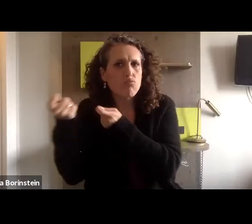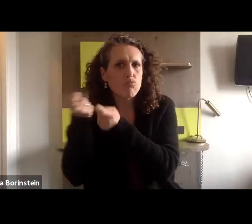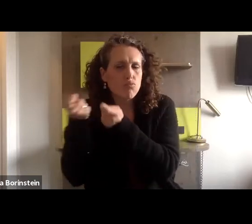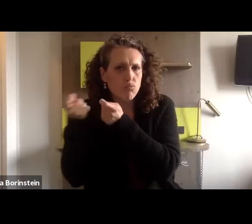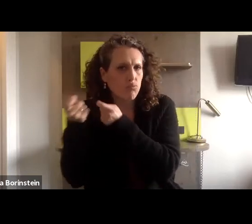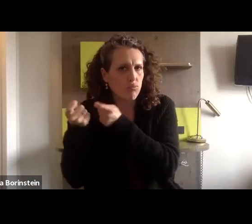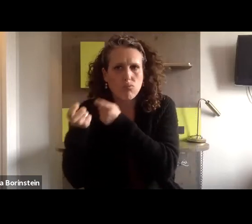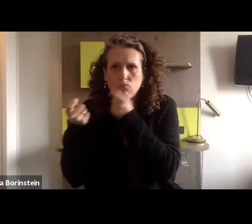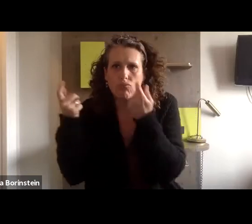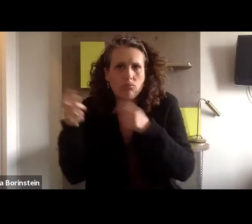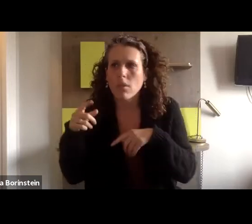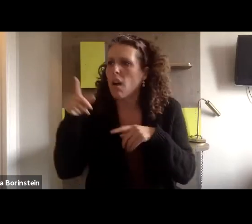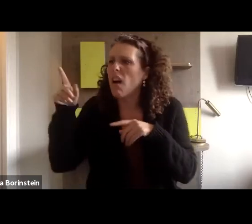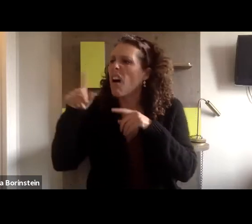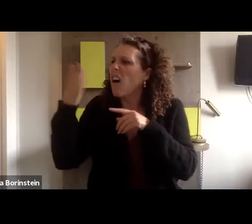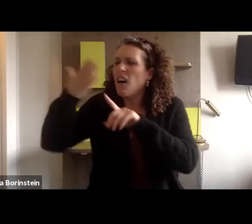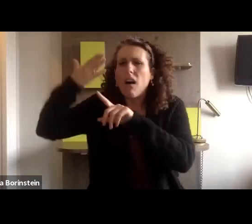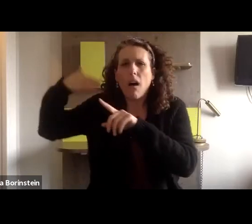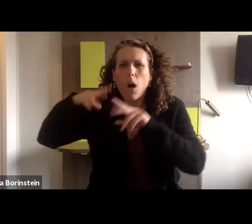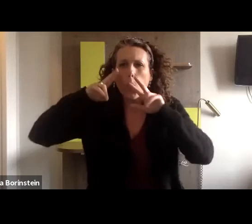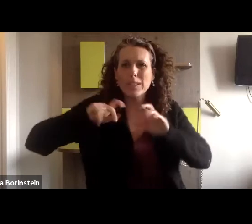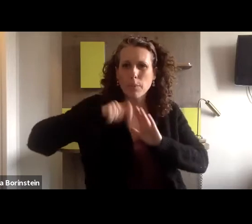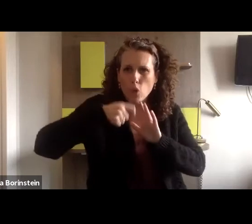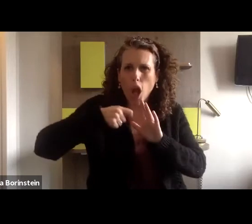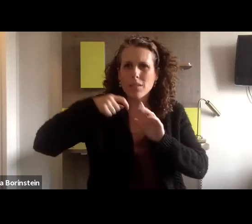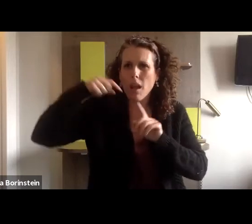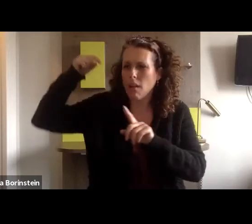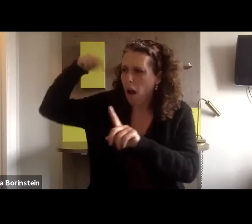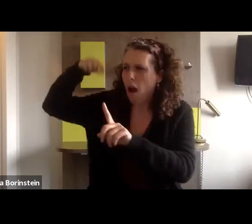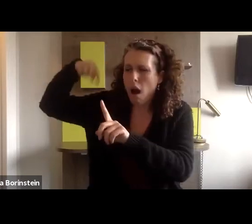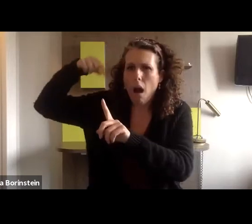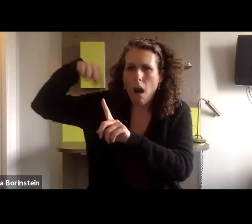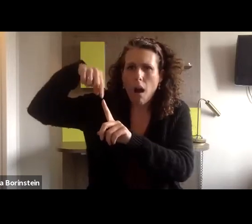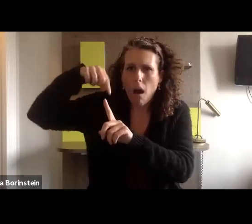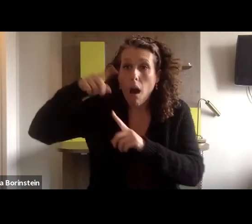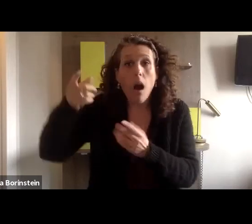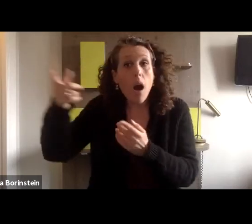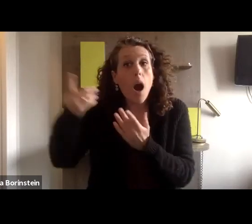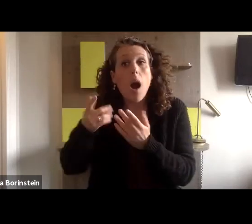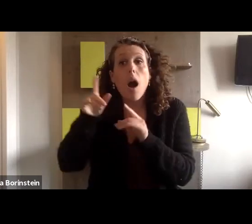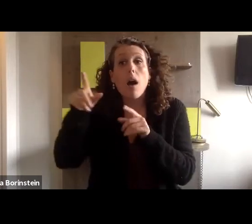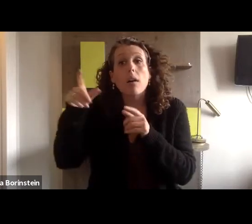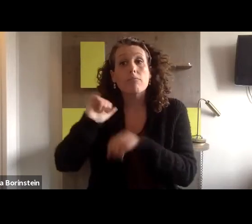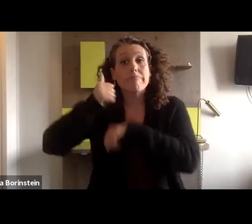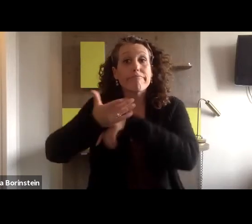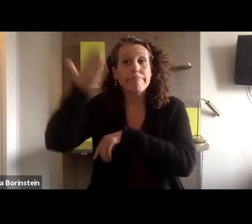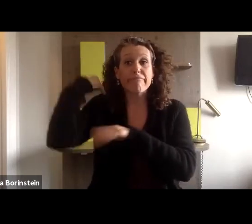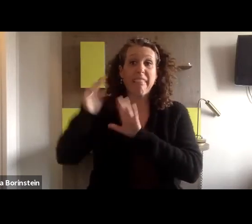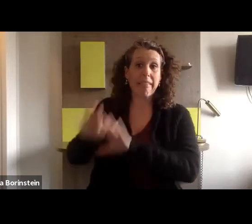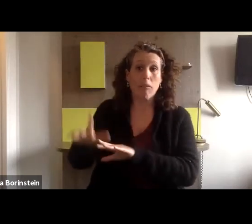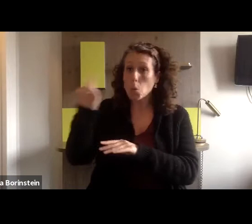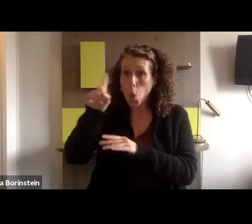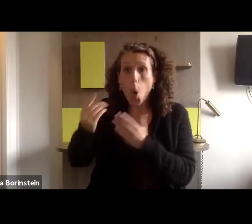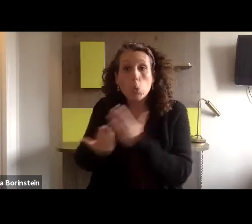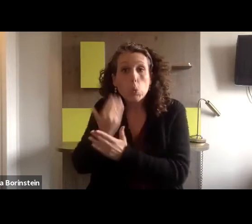through different research projects in the past. It's been updated continuously, but it